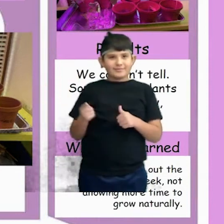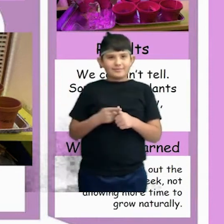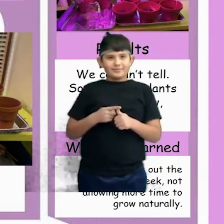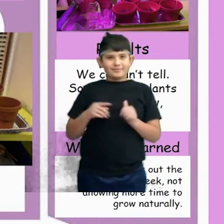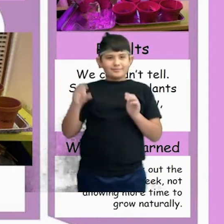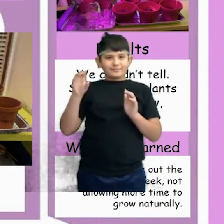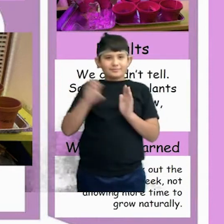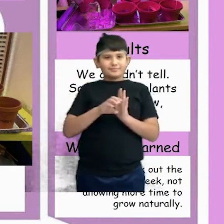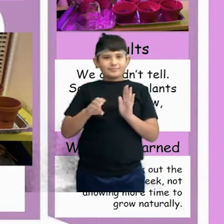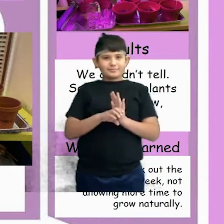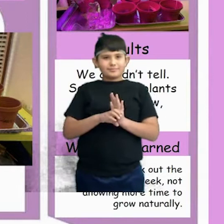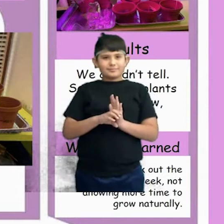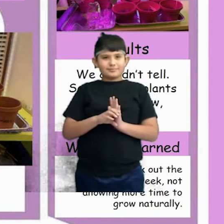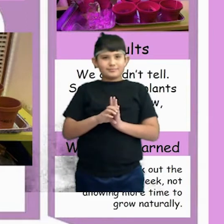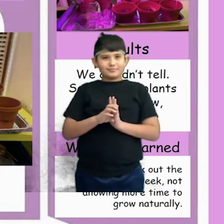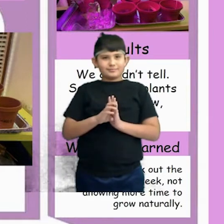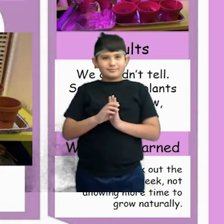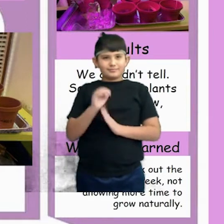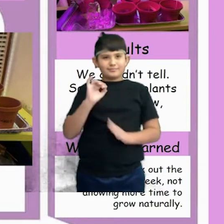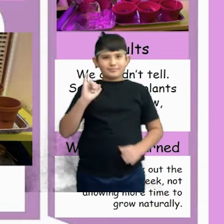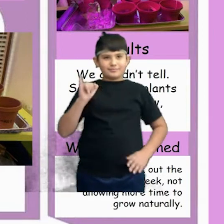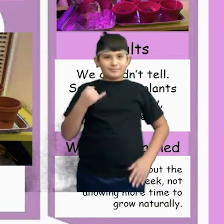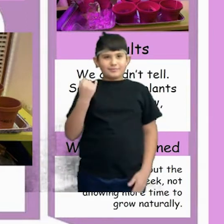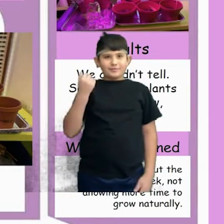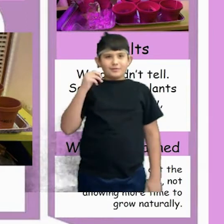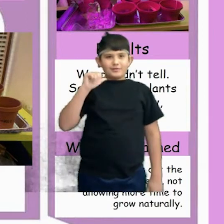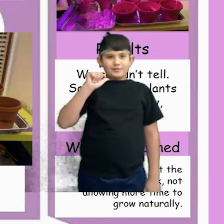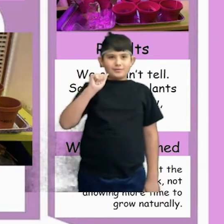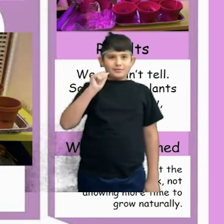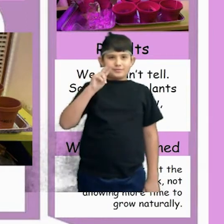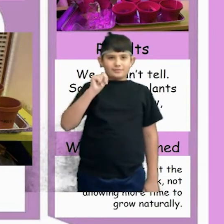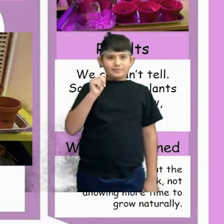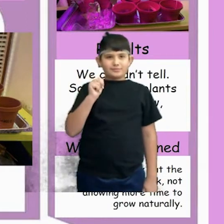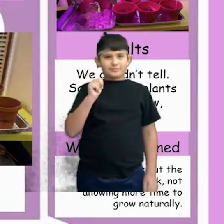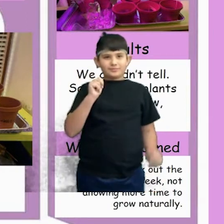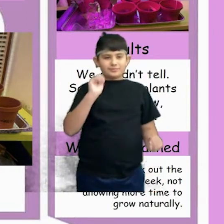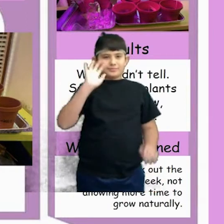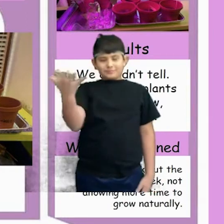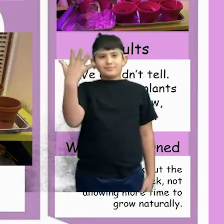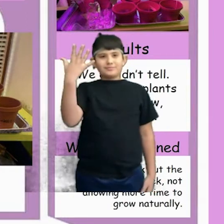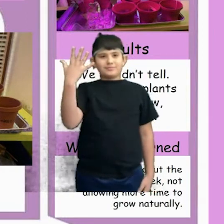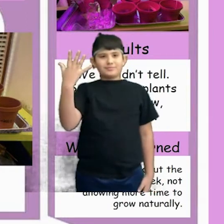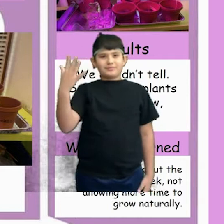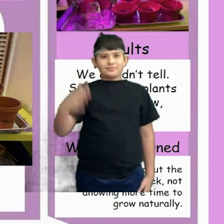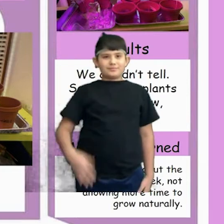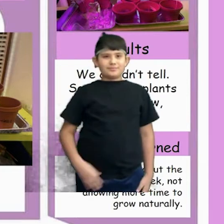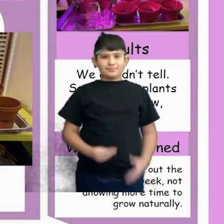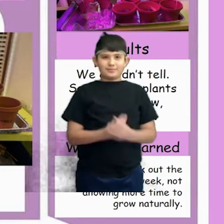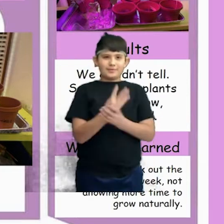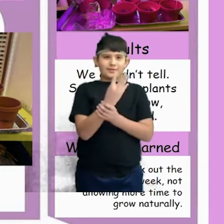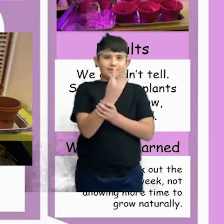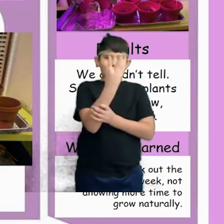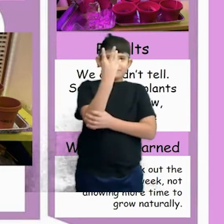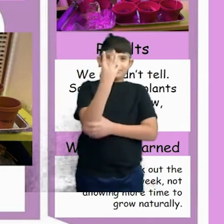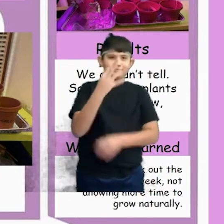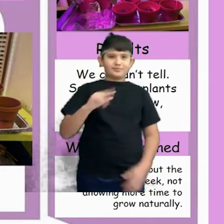Look at this picture. In the first picture on January 5th, you